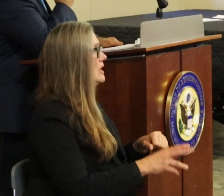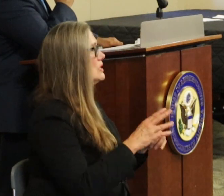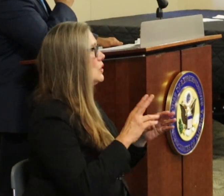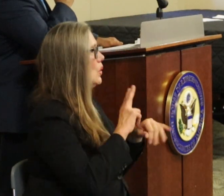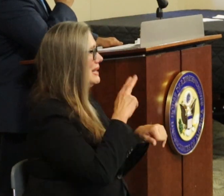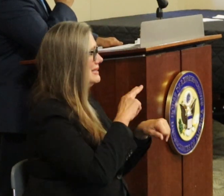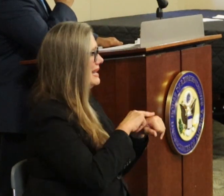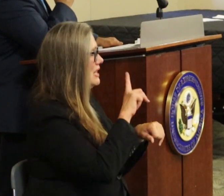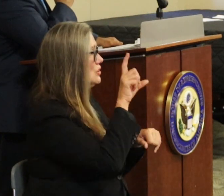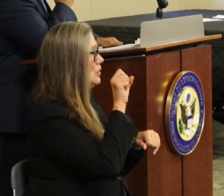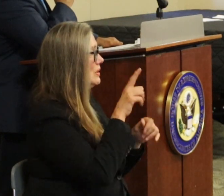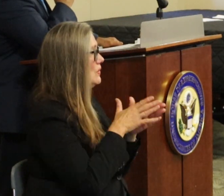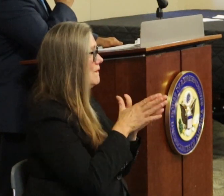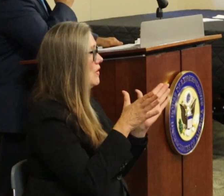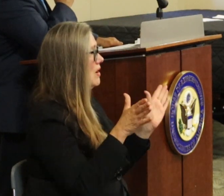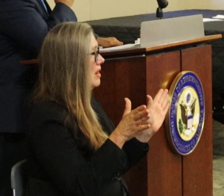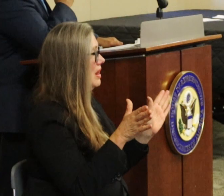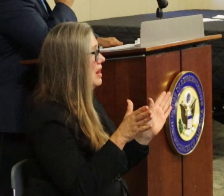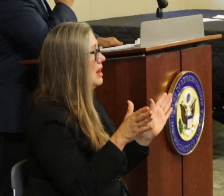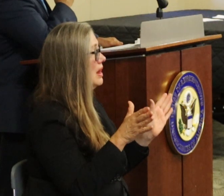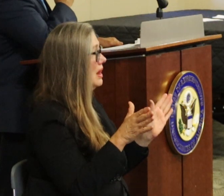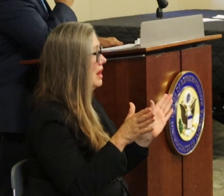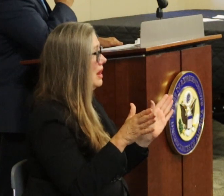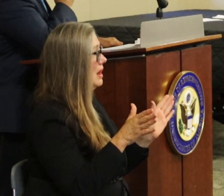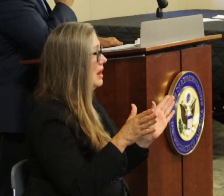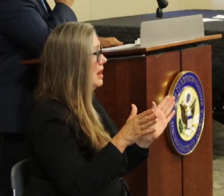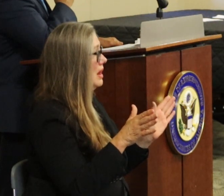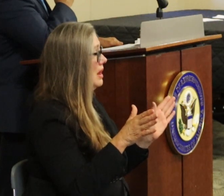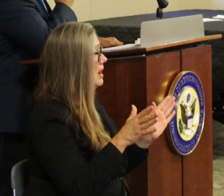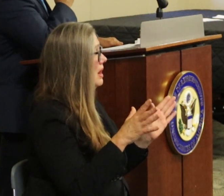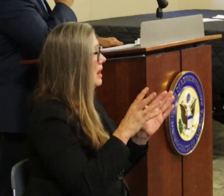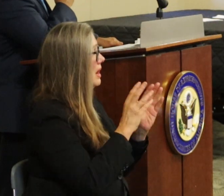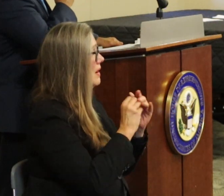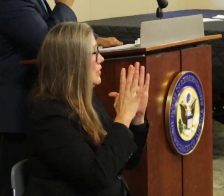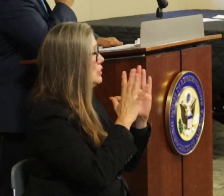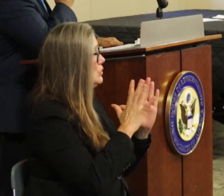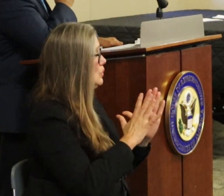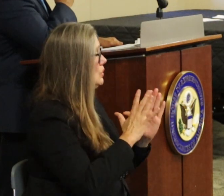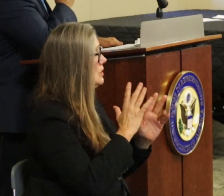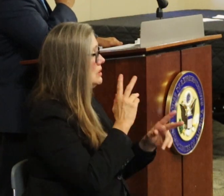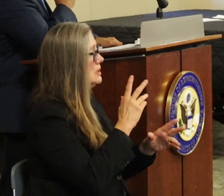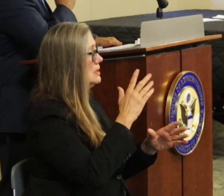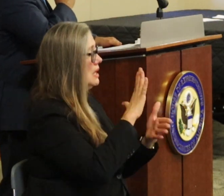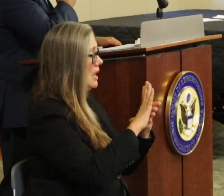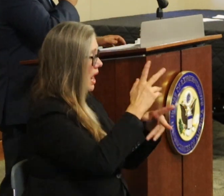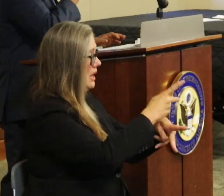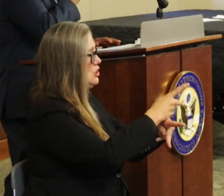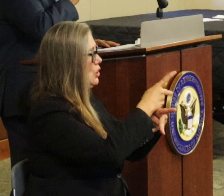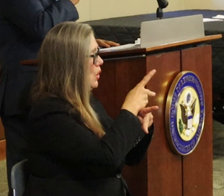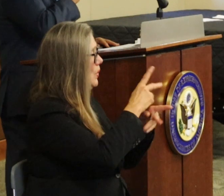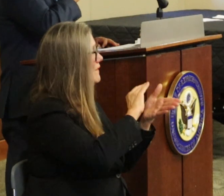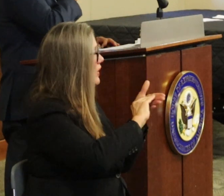you. So the student loan forgiveness thing that Biden was trying to put into place was, to me,